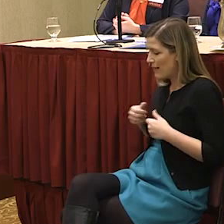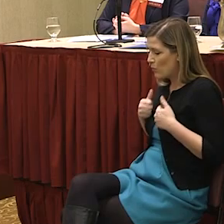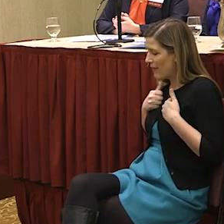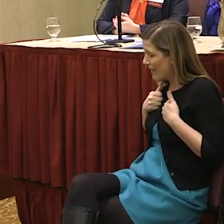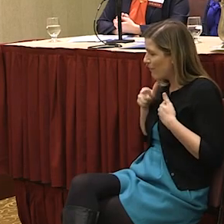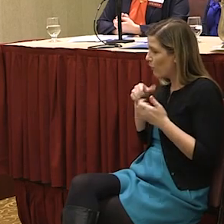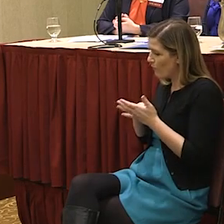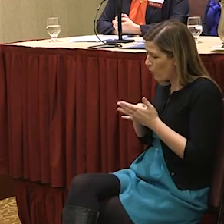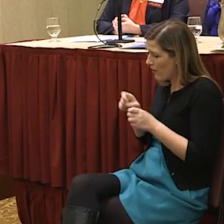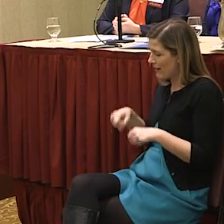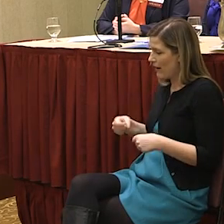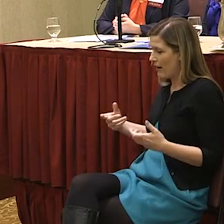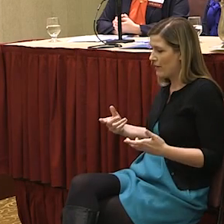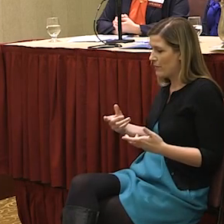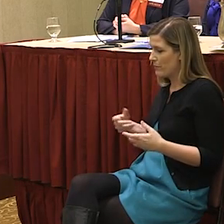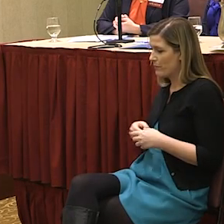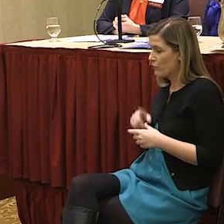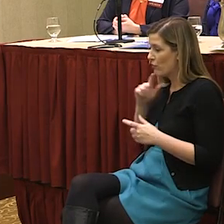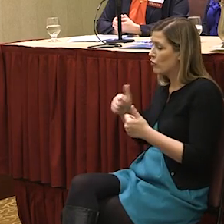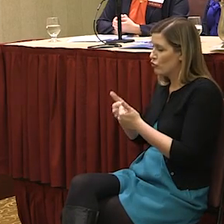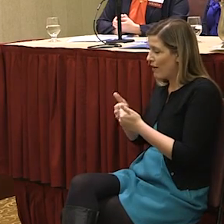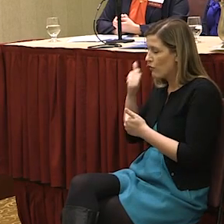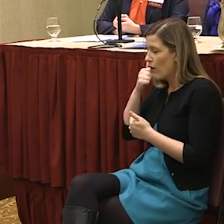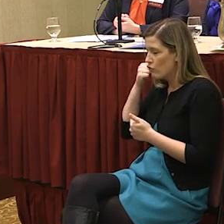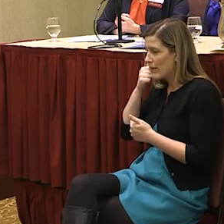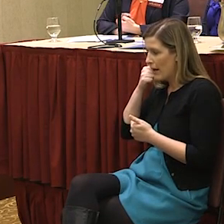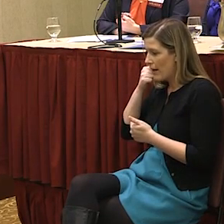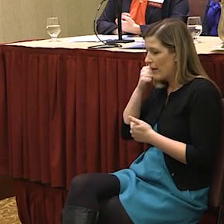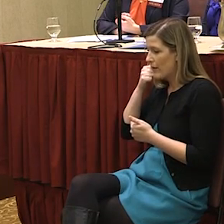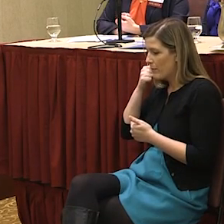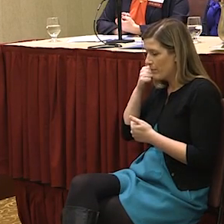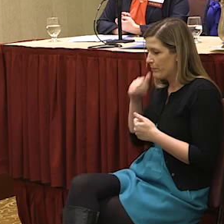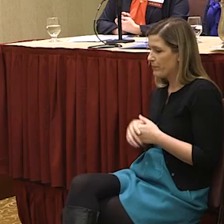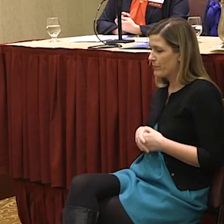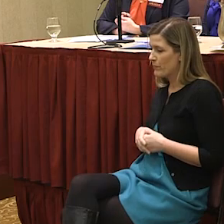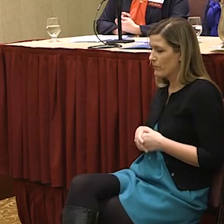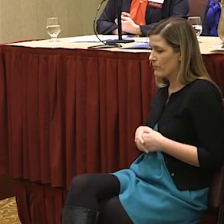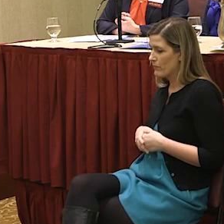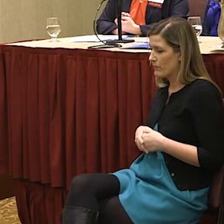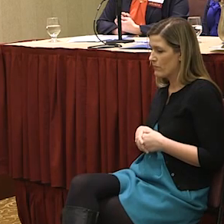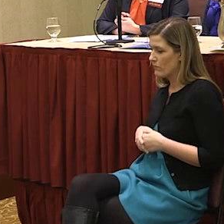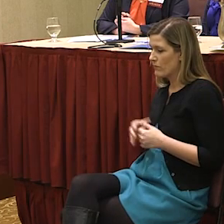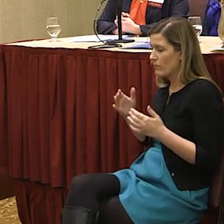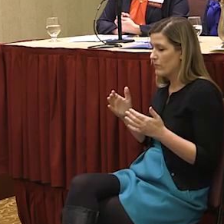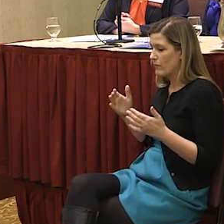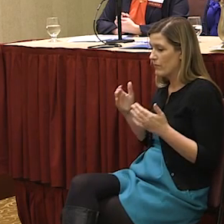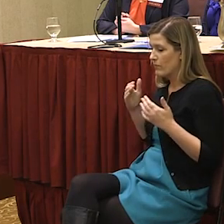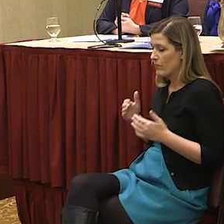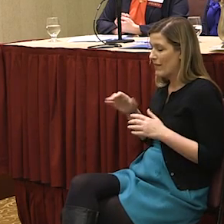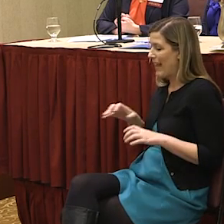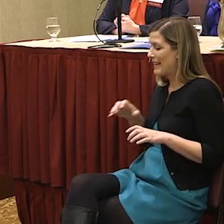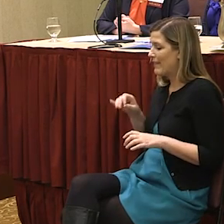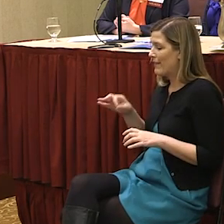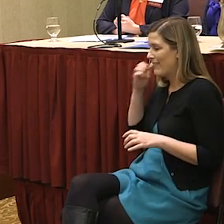are affordable for them. And it's a challenge every day. So let's see. Activities